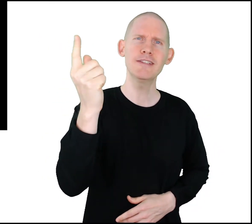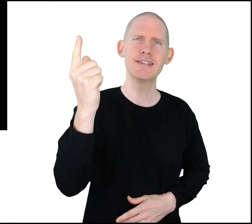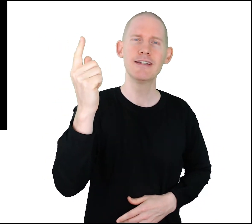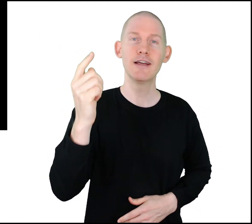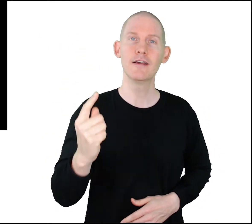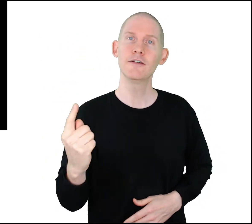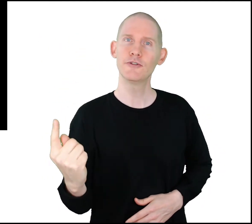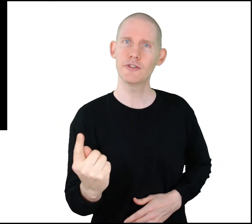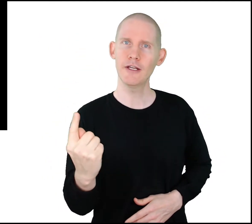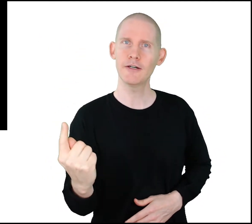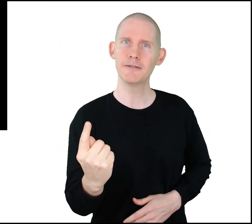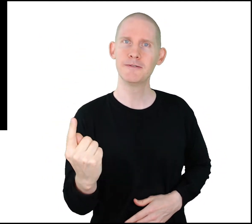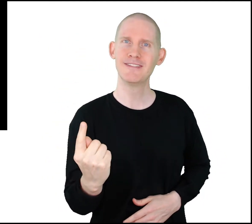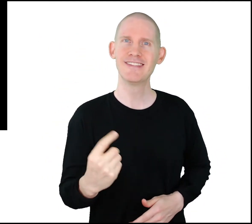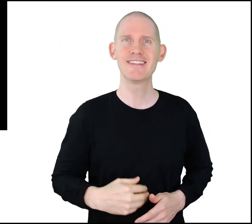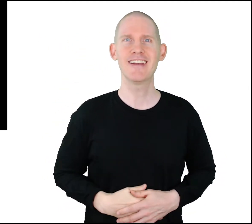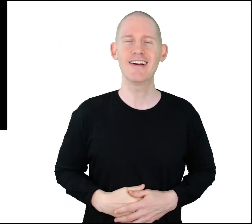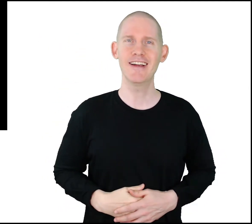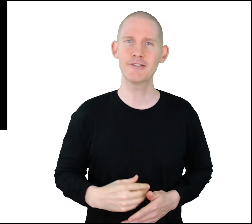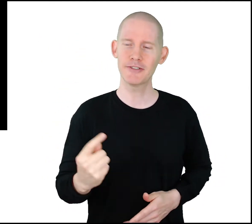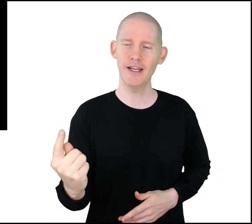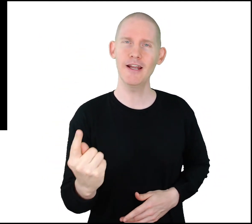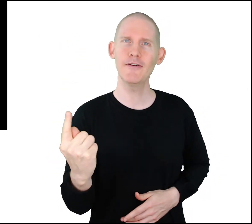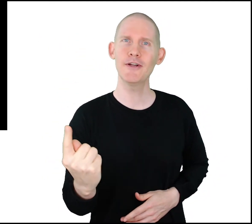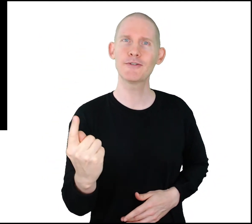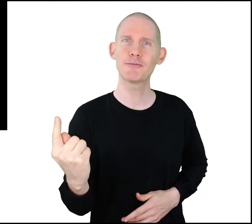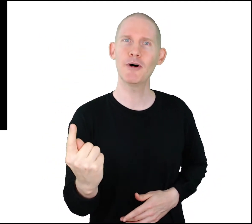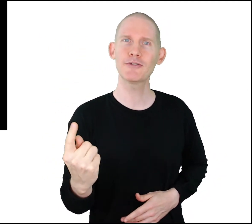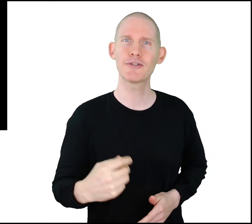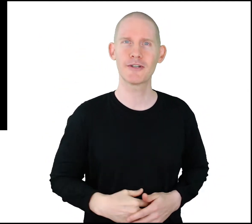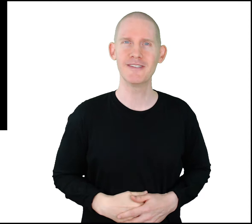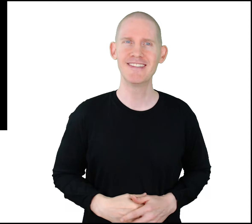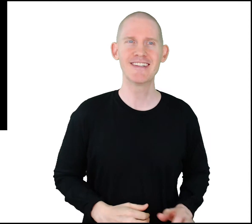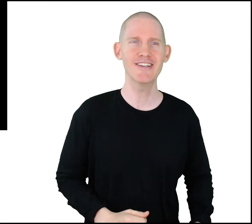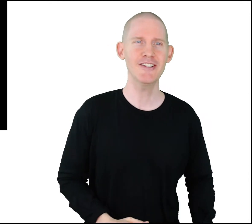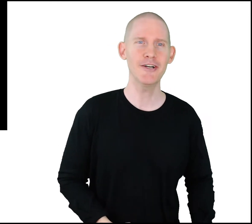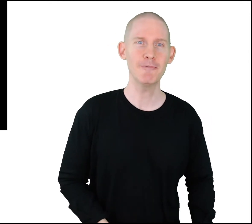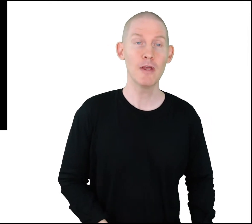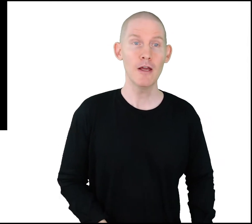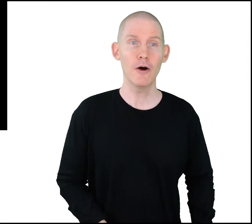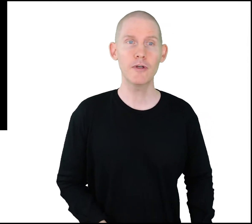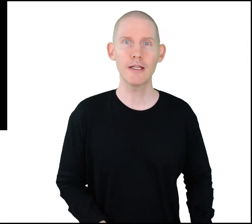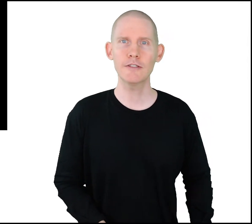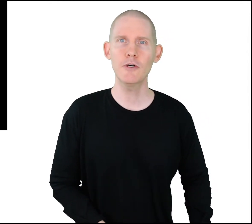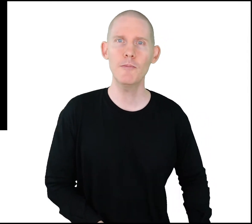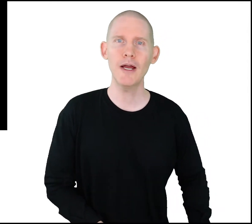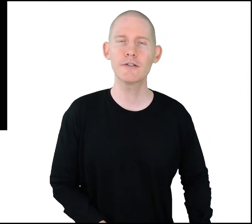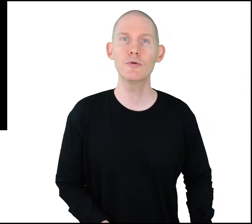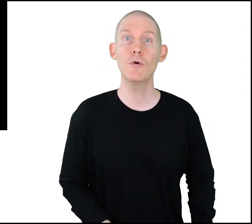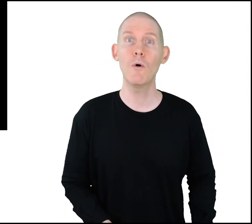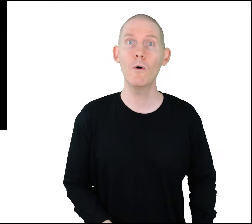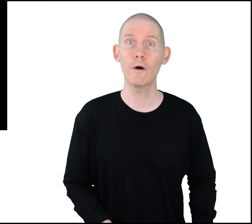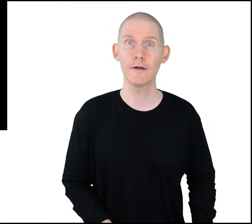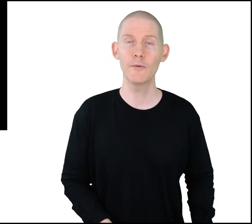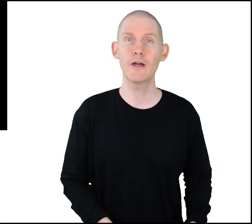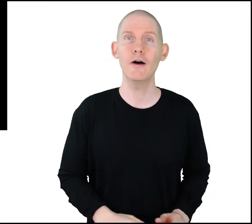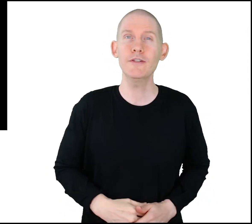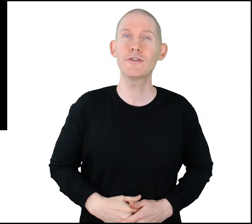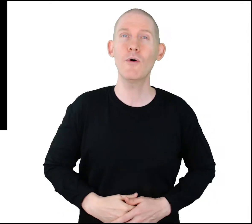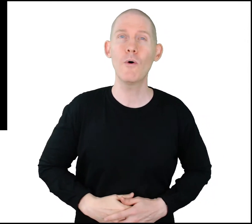Always single. All right, so stay down there, small circle. Good, good. Okay, let's go back to or. Now we call this the